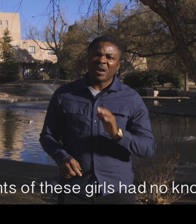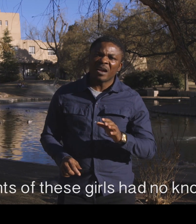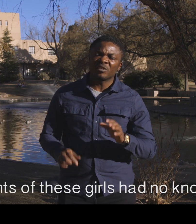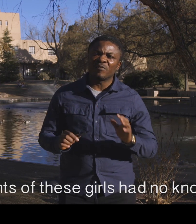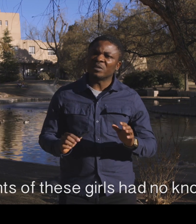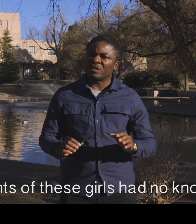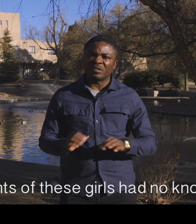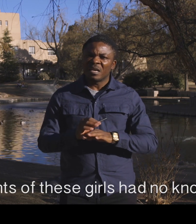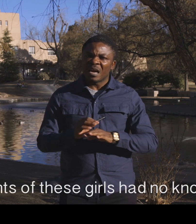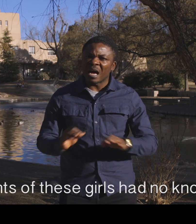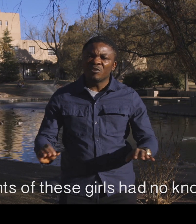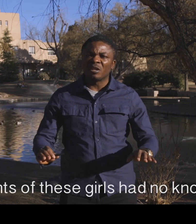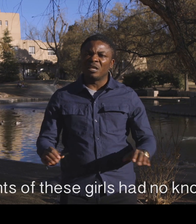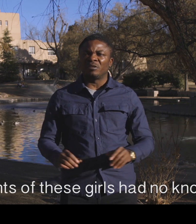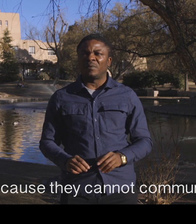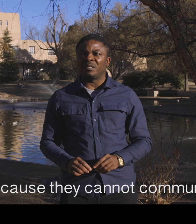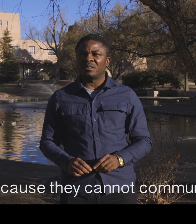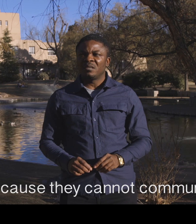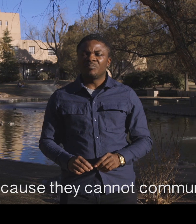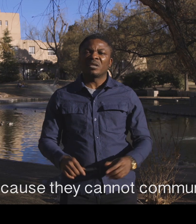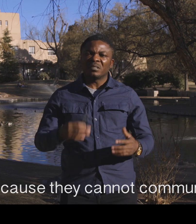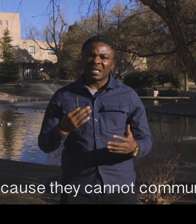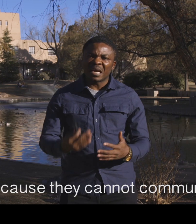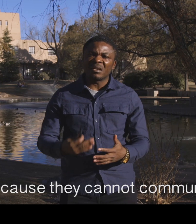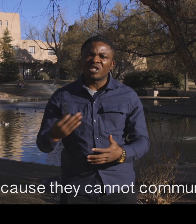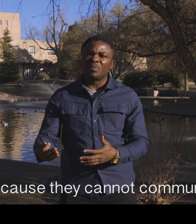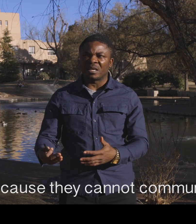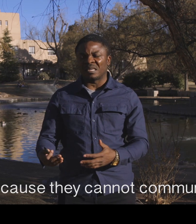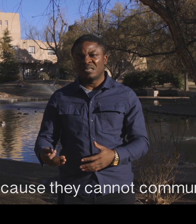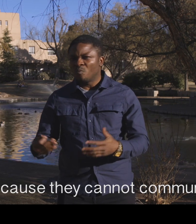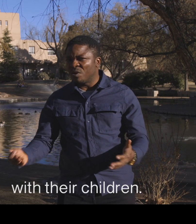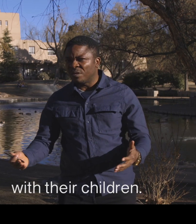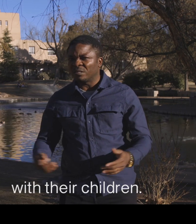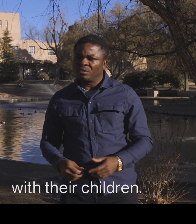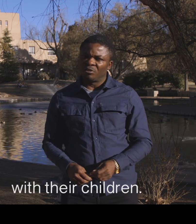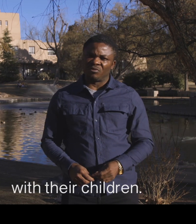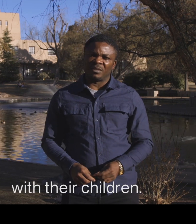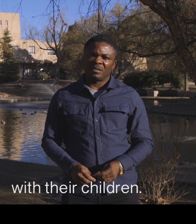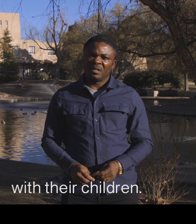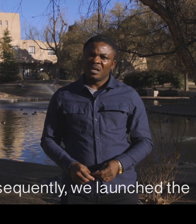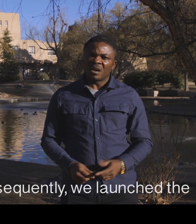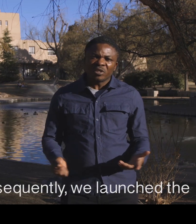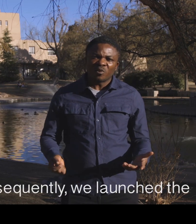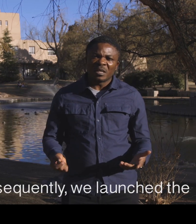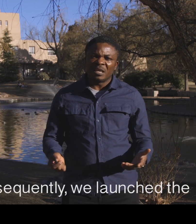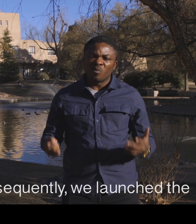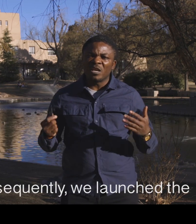parents of these girls had no knowledge of these because they cannot communicate with their children. Consequently, we